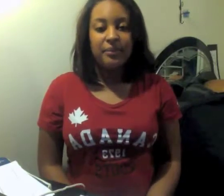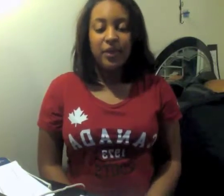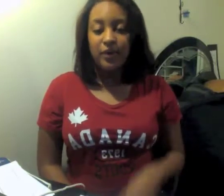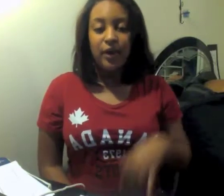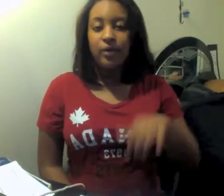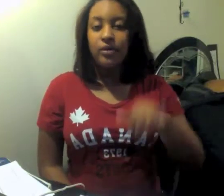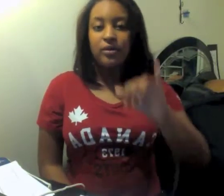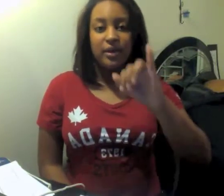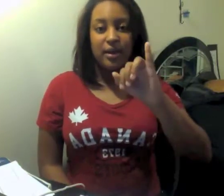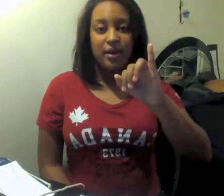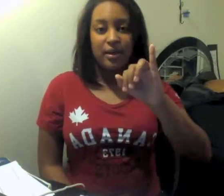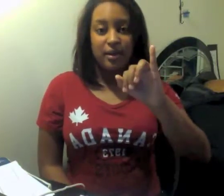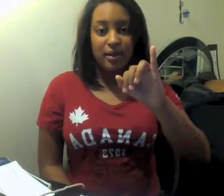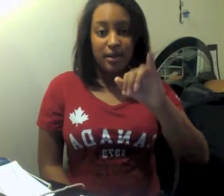would go.